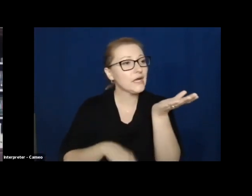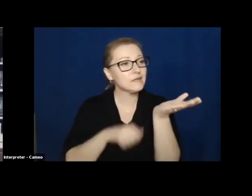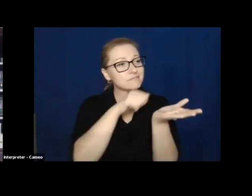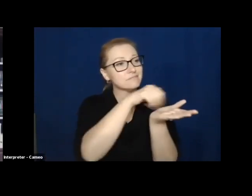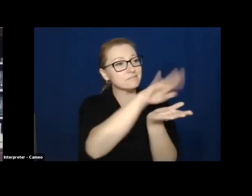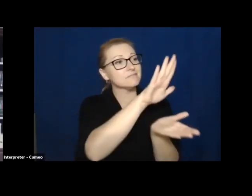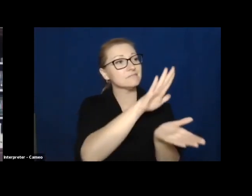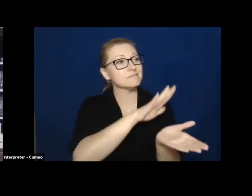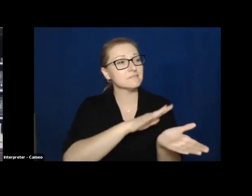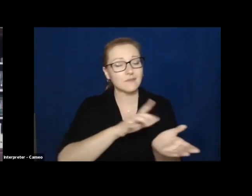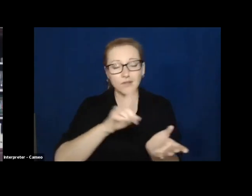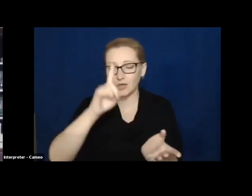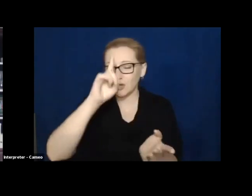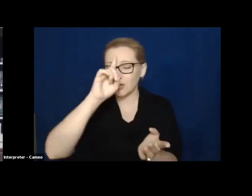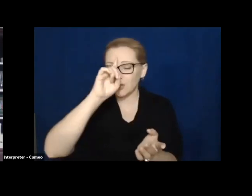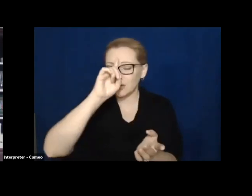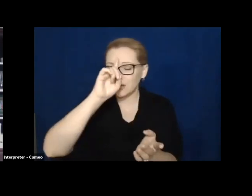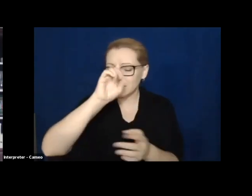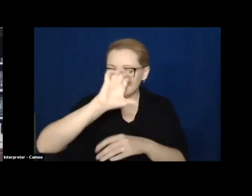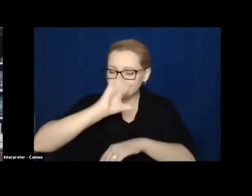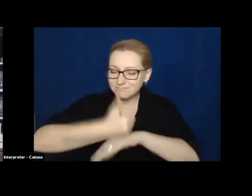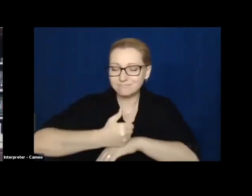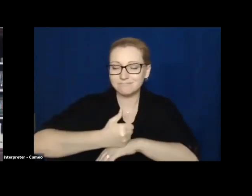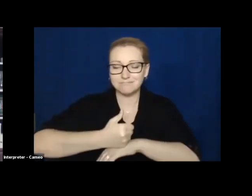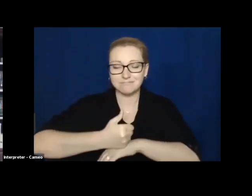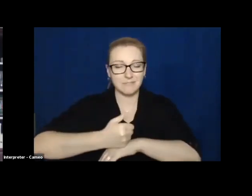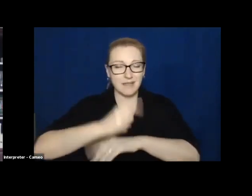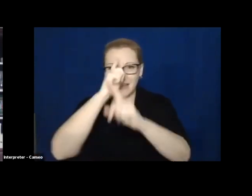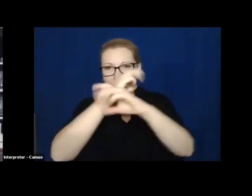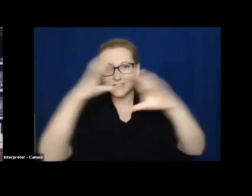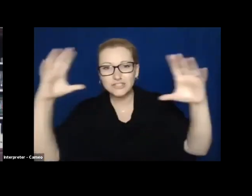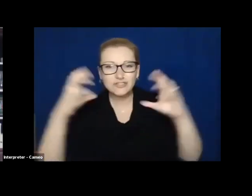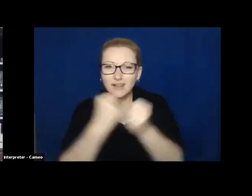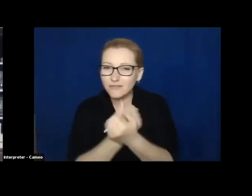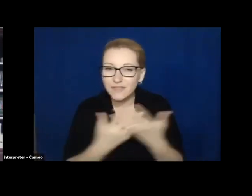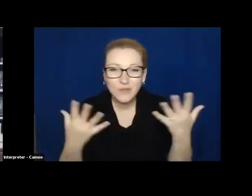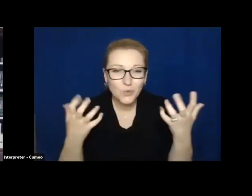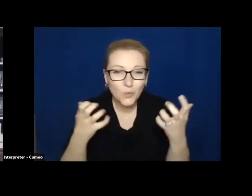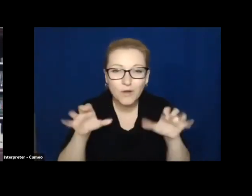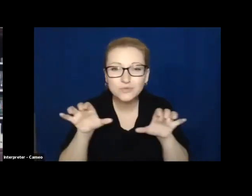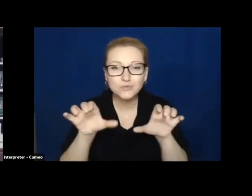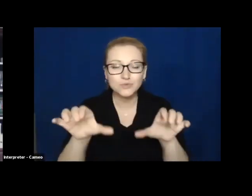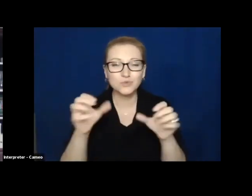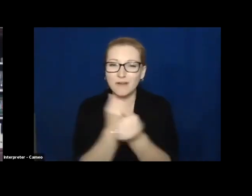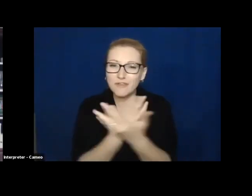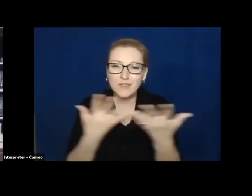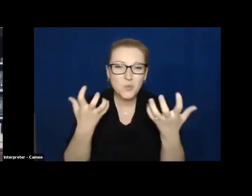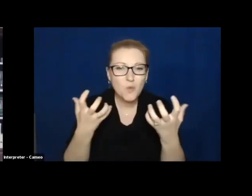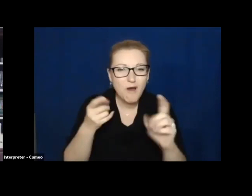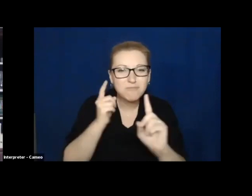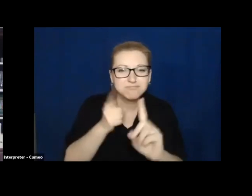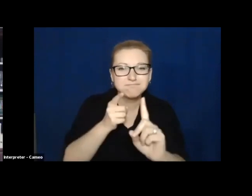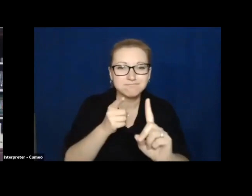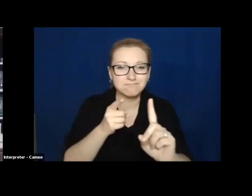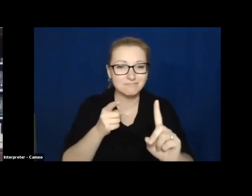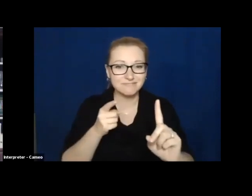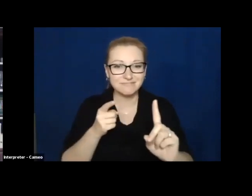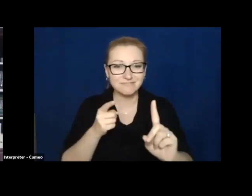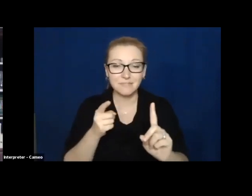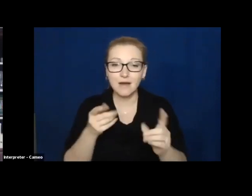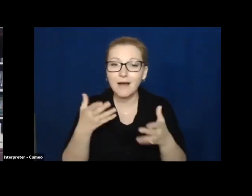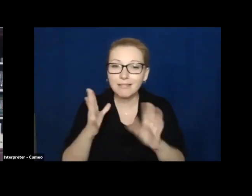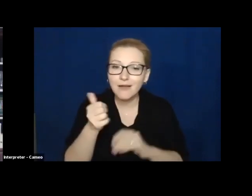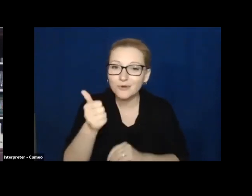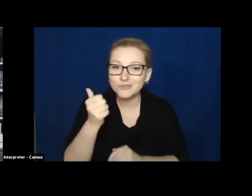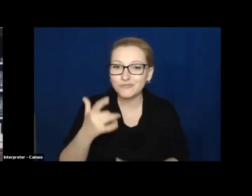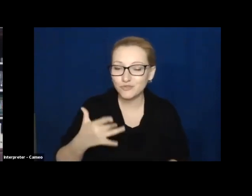Recreate your mindset and envision everything that you want to do or to have. Allow yourself to feel what